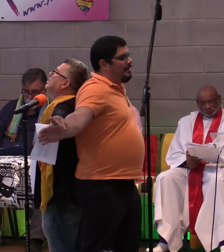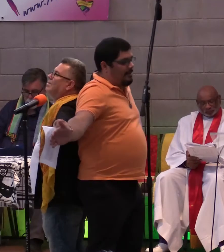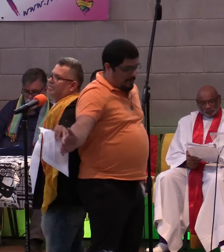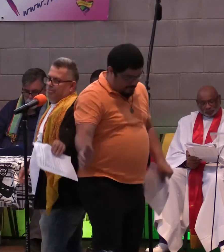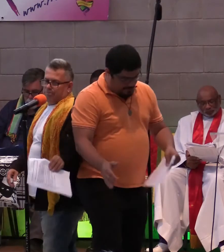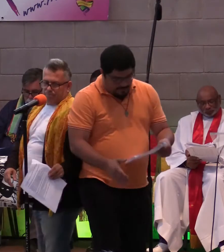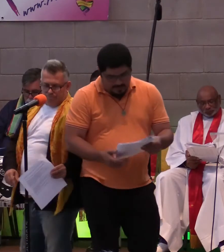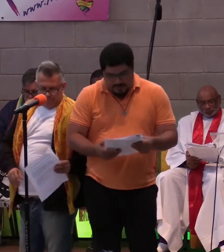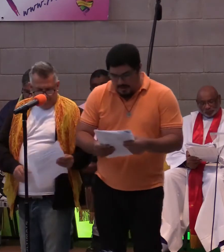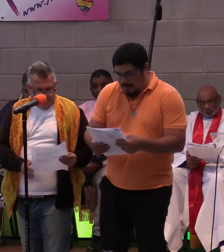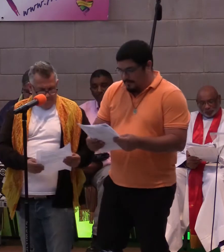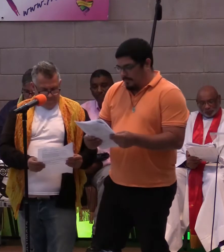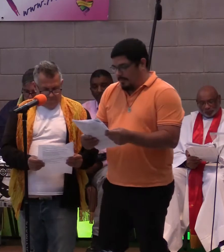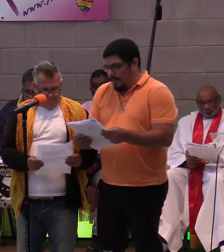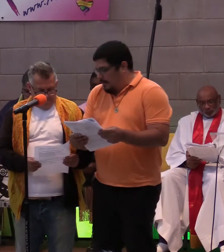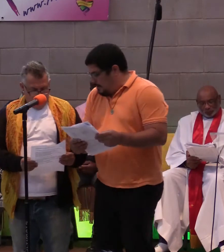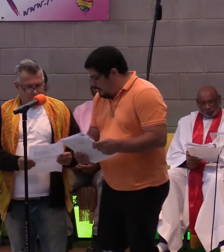Amén.